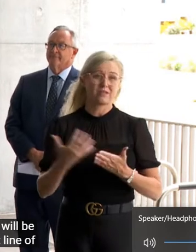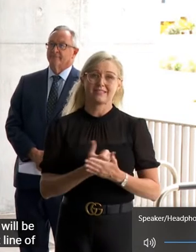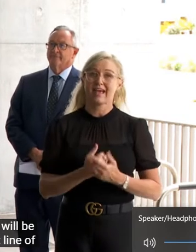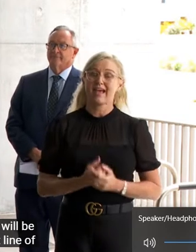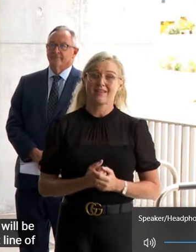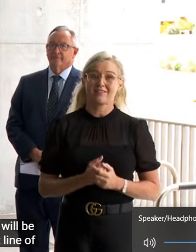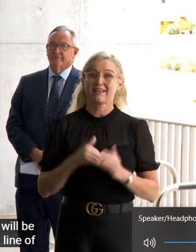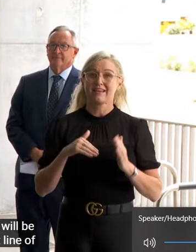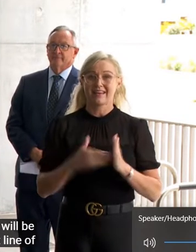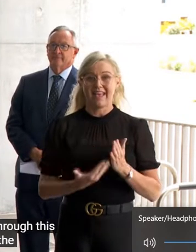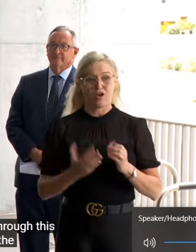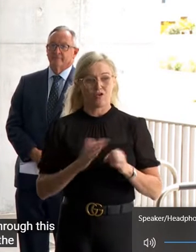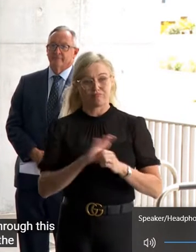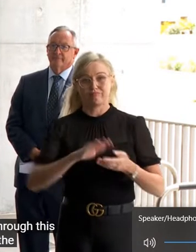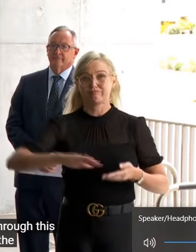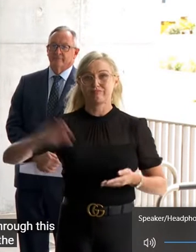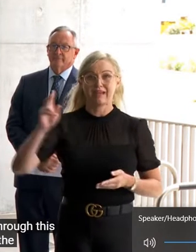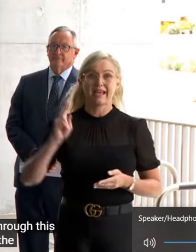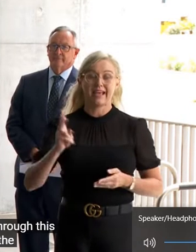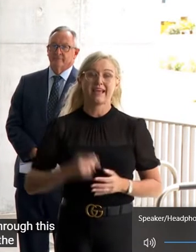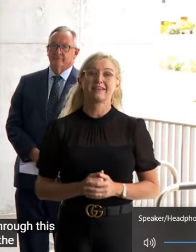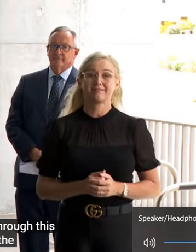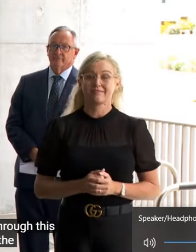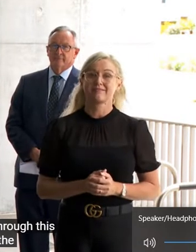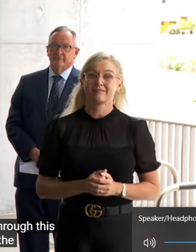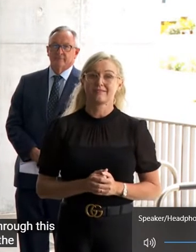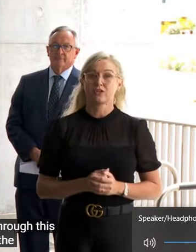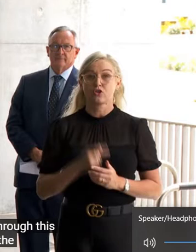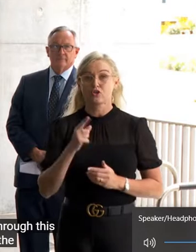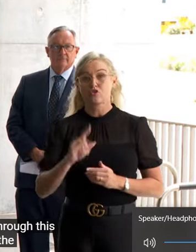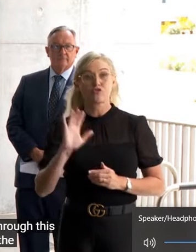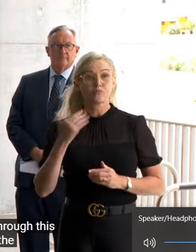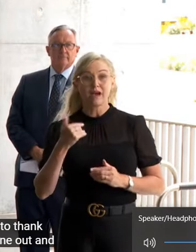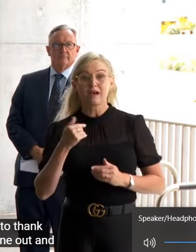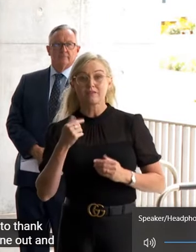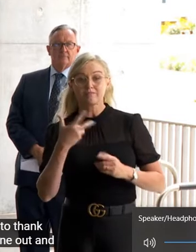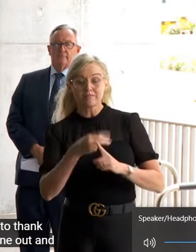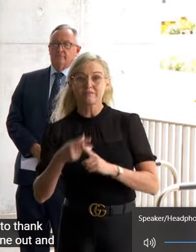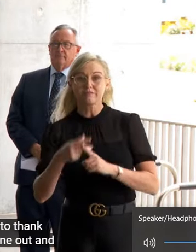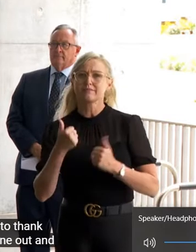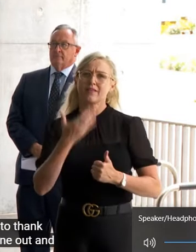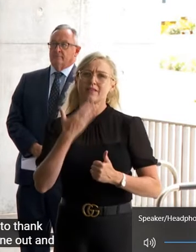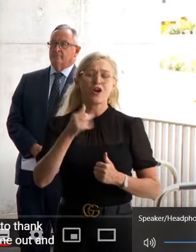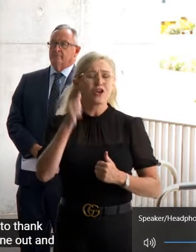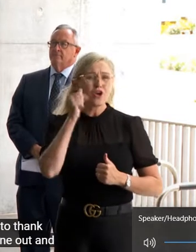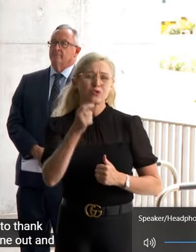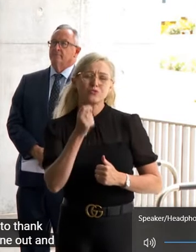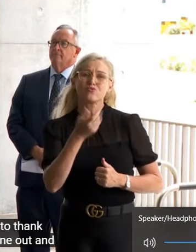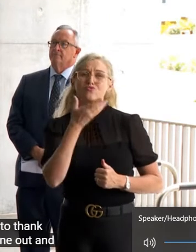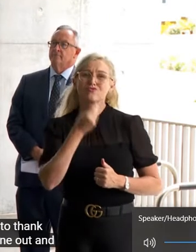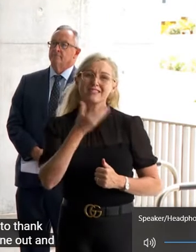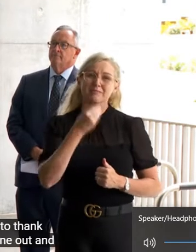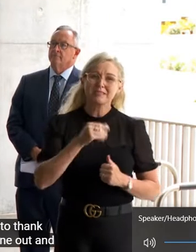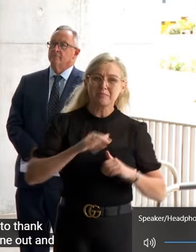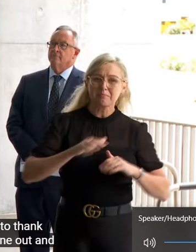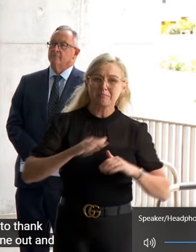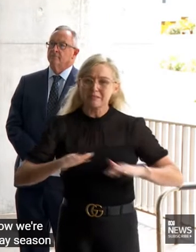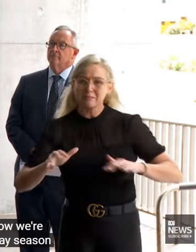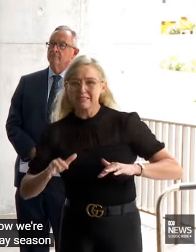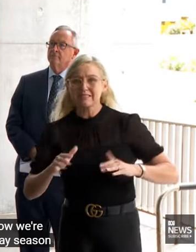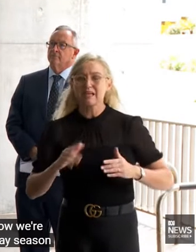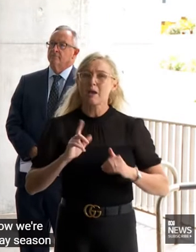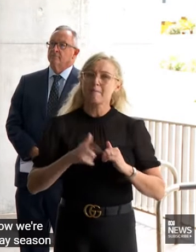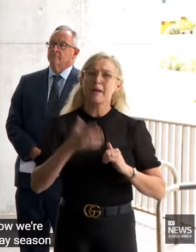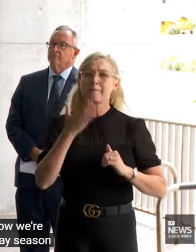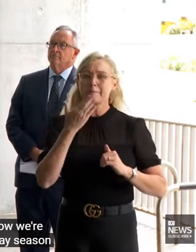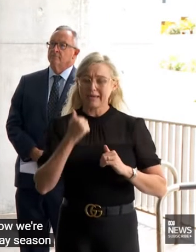this next phase of the pandemic. So I want to thank everybody who has gone out and made the effort. I know we're heading into the holiday season, but please don't let your booster shot be part of